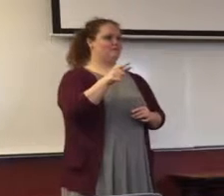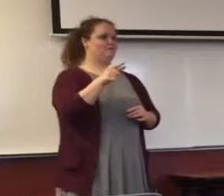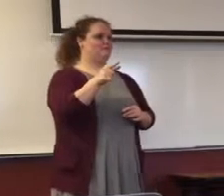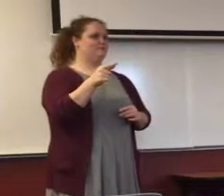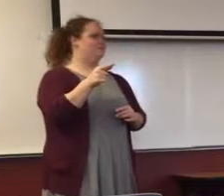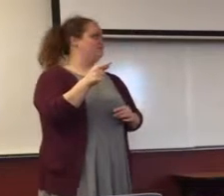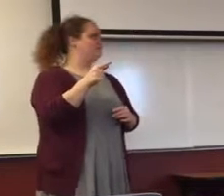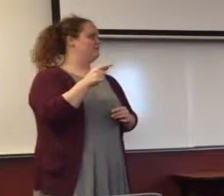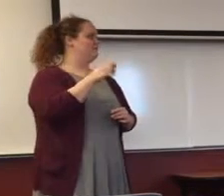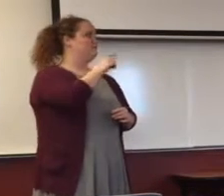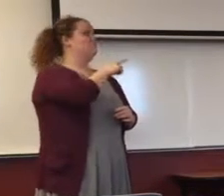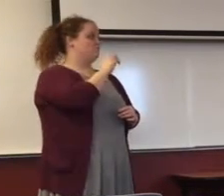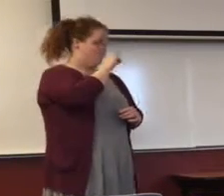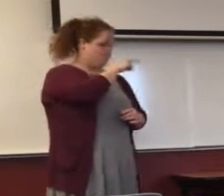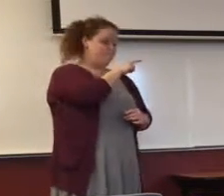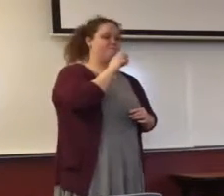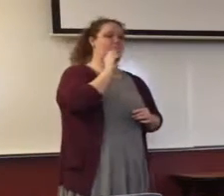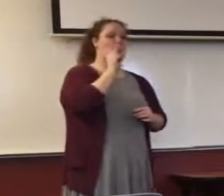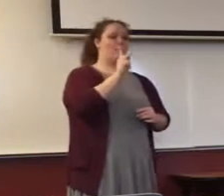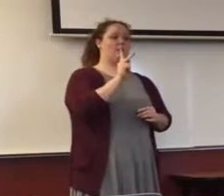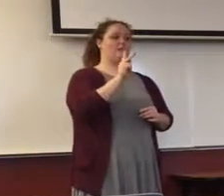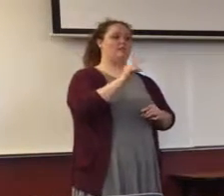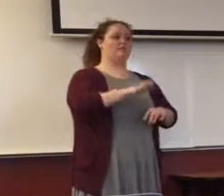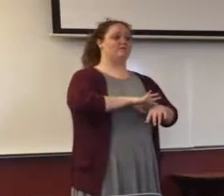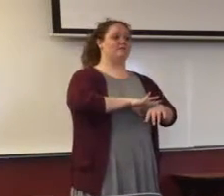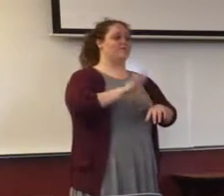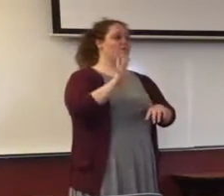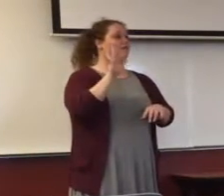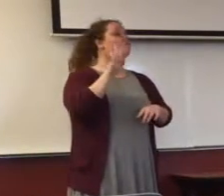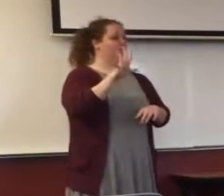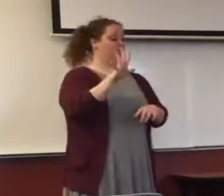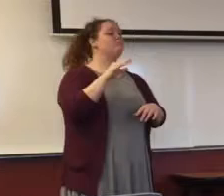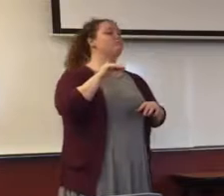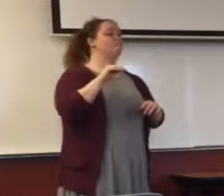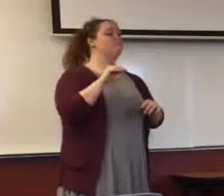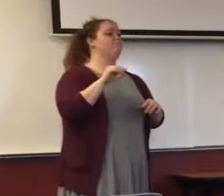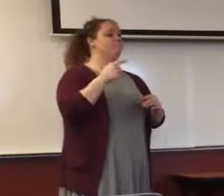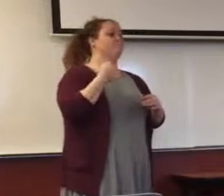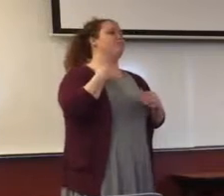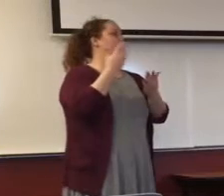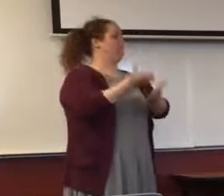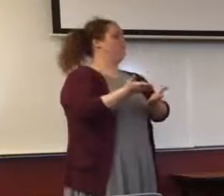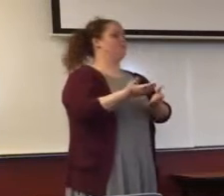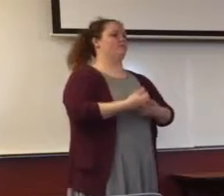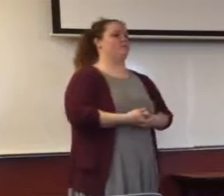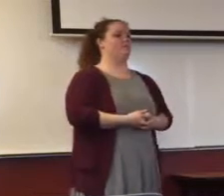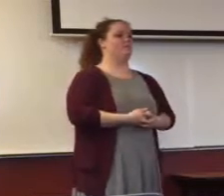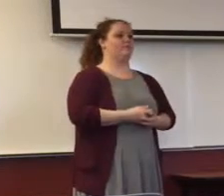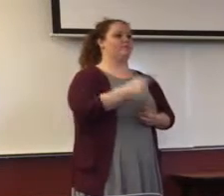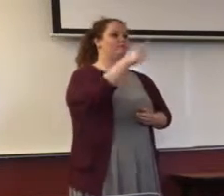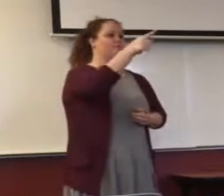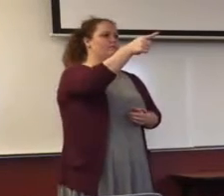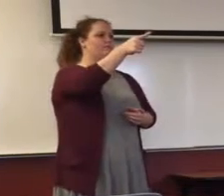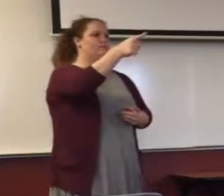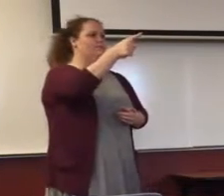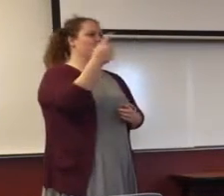All right, 5:45, I'll be there. Wednesday, this Wednesday. This Wednesday. Something I needed to ask you. It'll